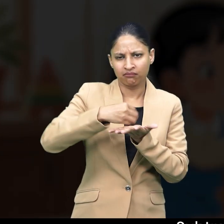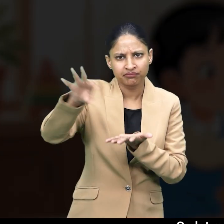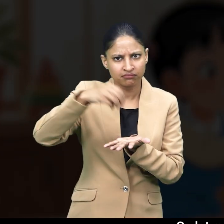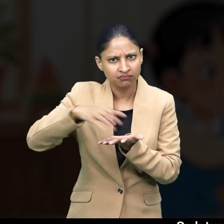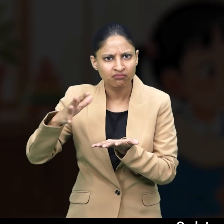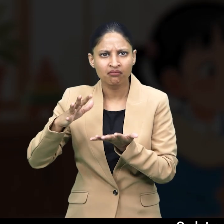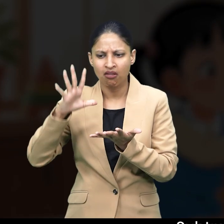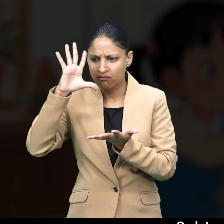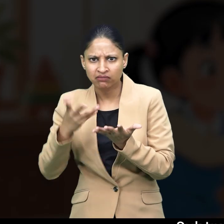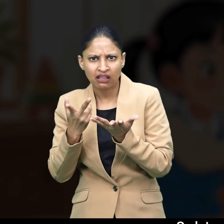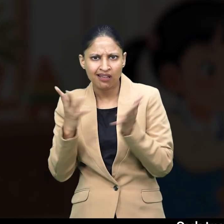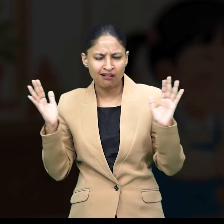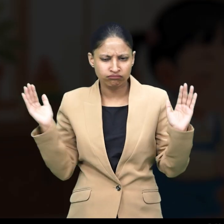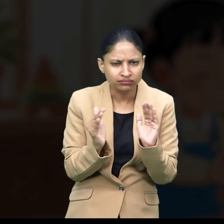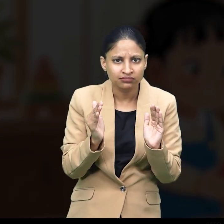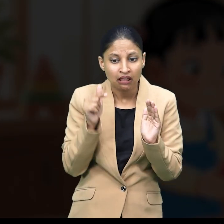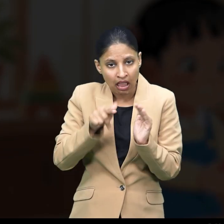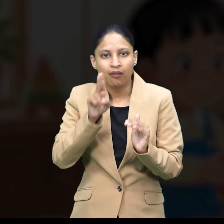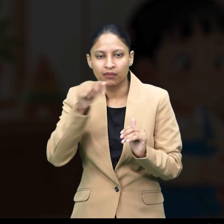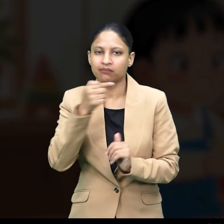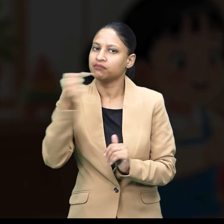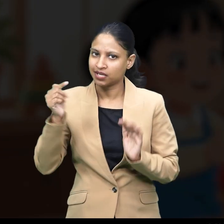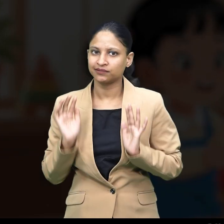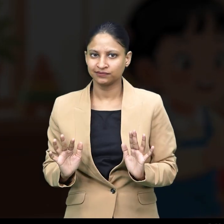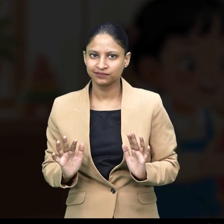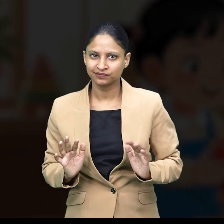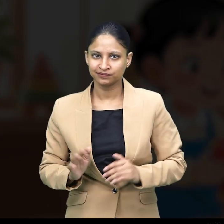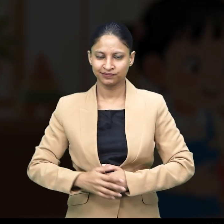Subtraction means taking away or finding the difference.